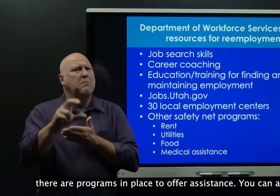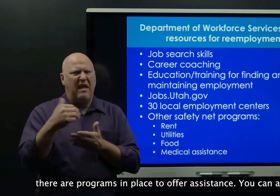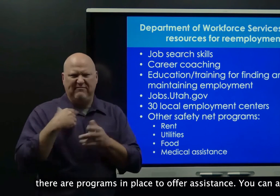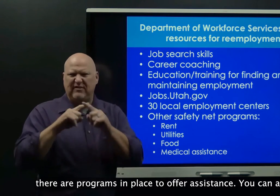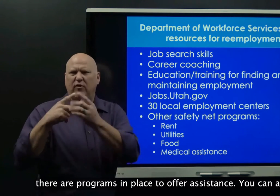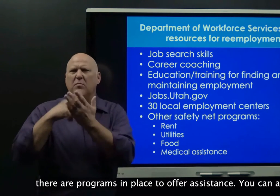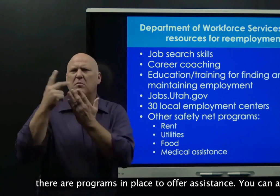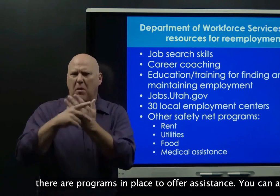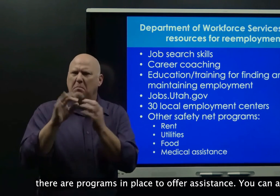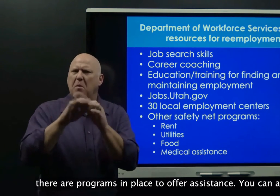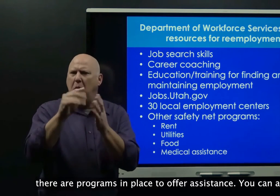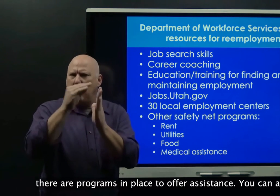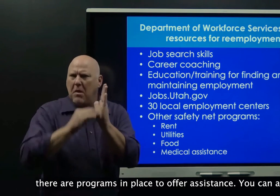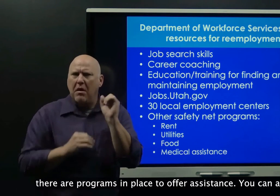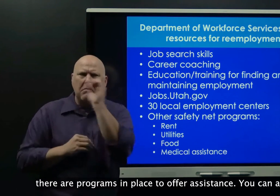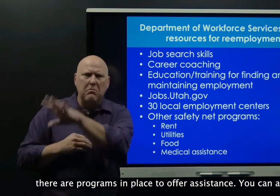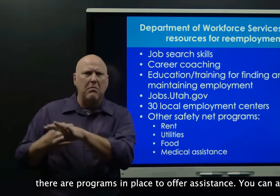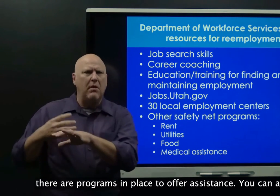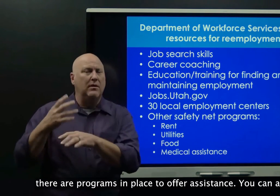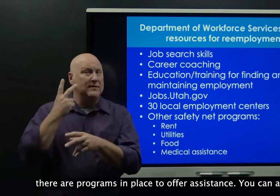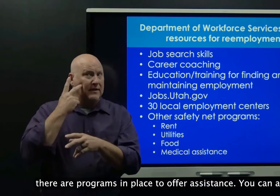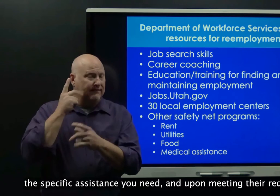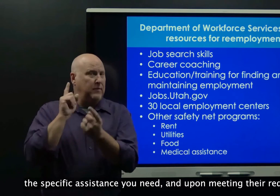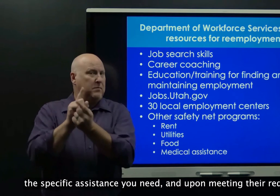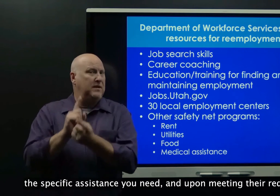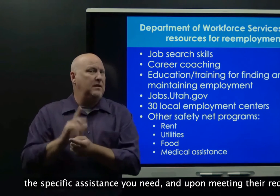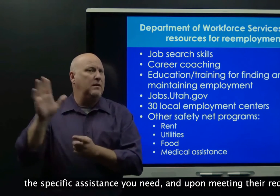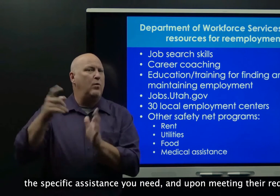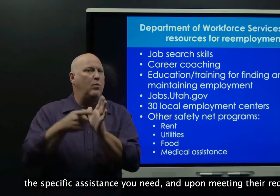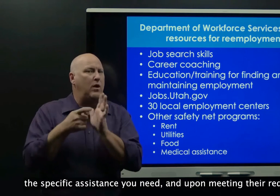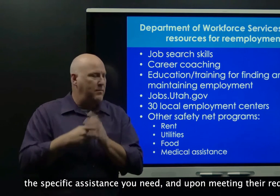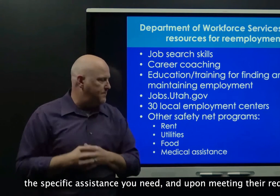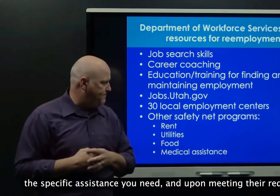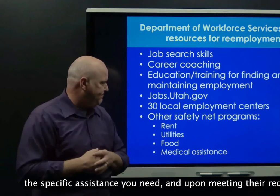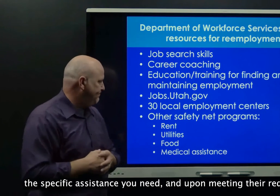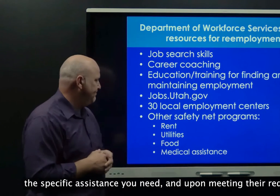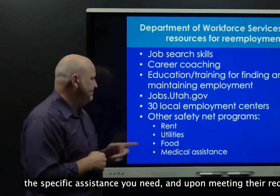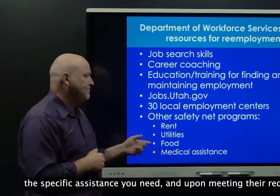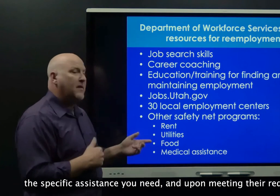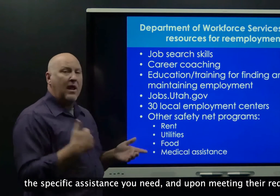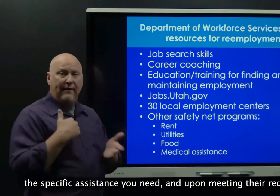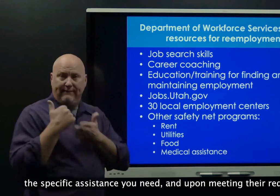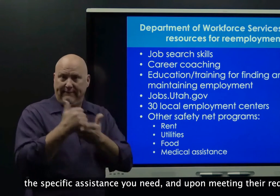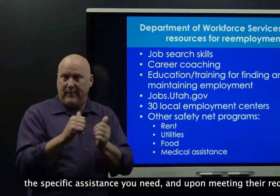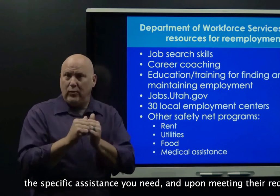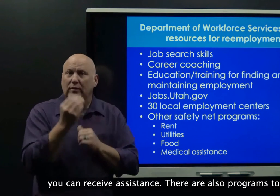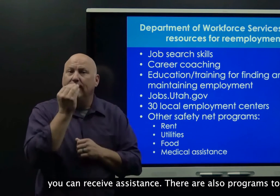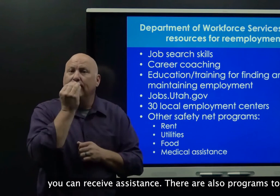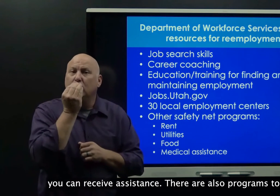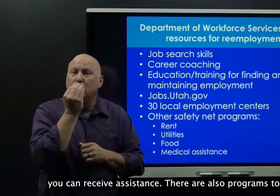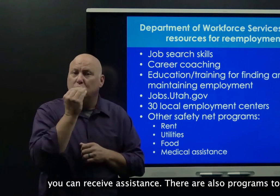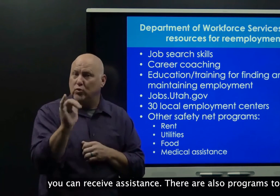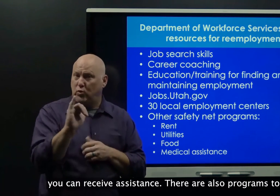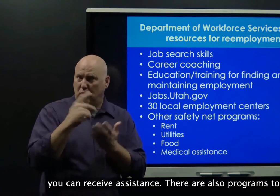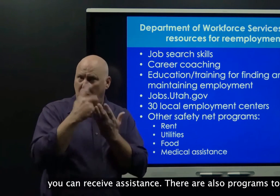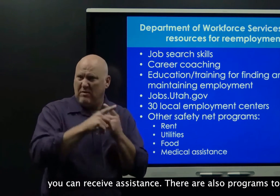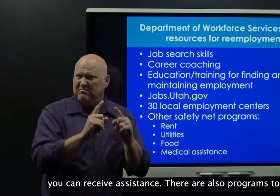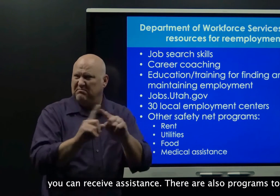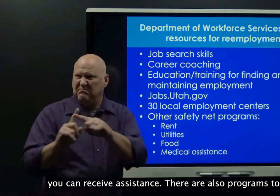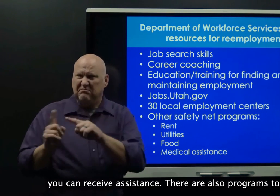place to offer assistance. You can apply for the specific assistance you need, and upon meeting their requirements, you can receive assistance. There are